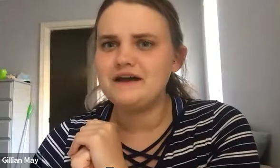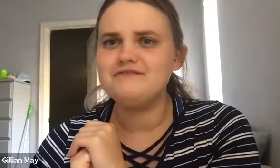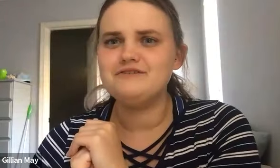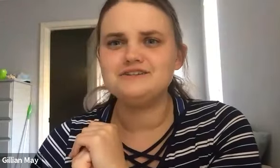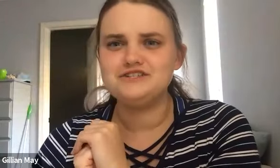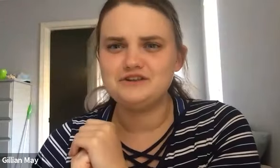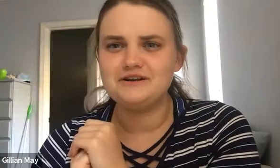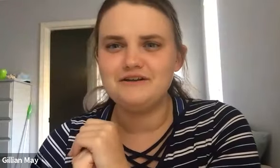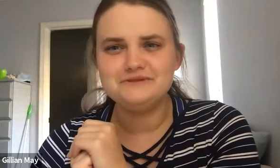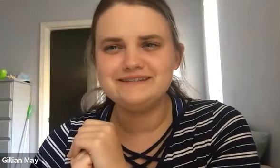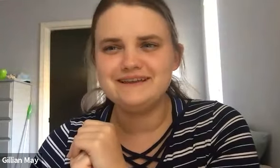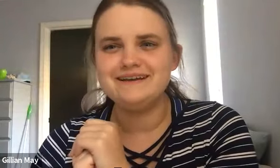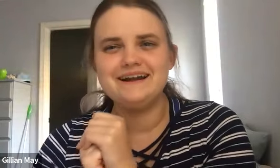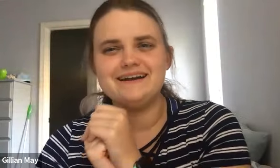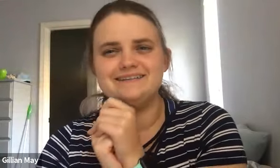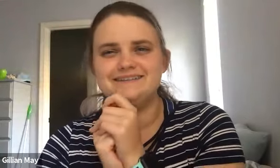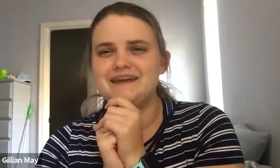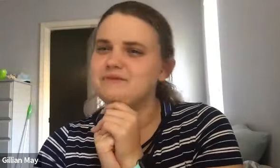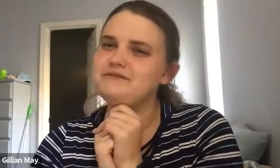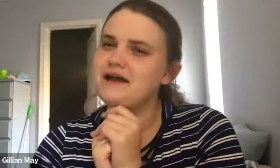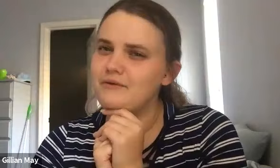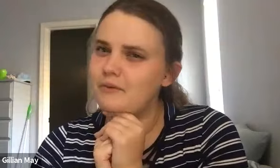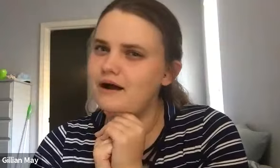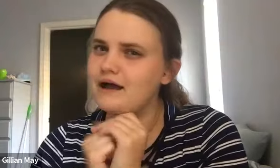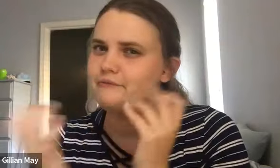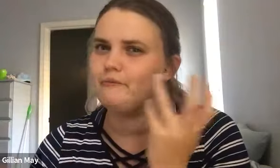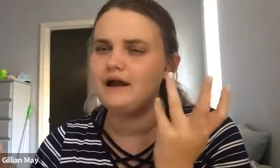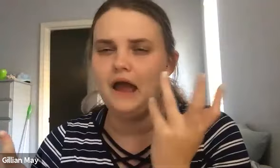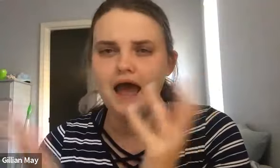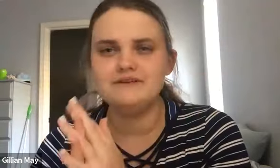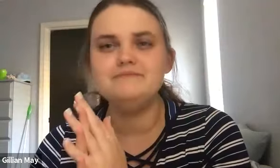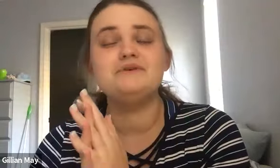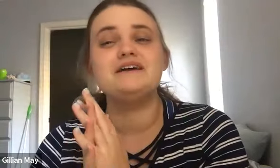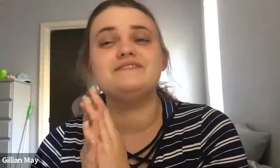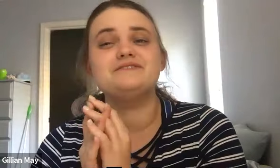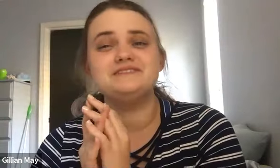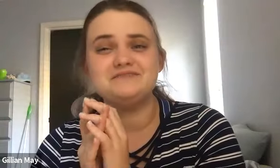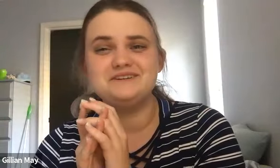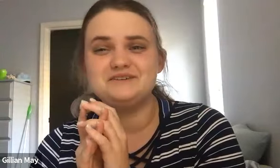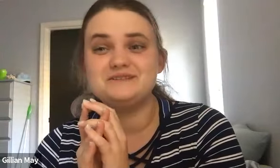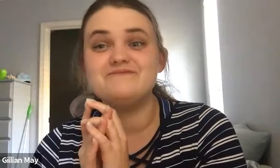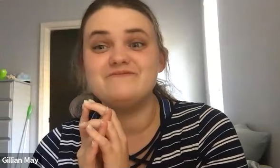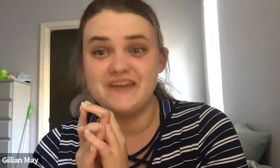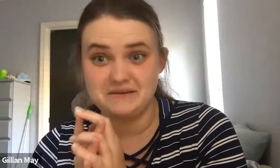ever actually started off with this sign, and I can't believe why I haven't, but the first sign I'm going to do is